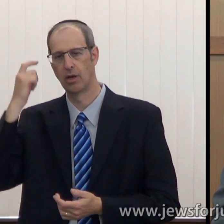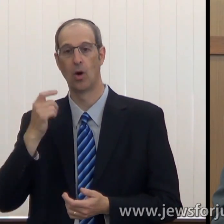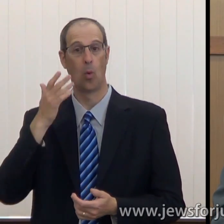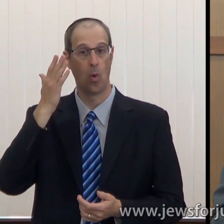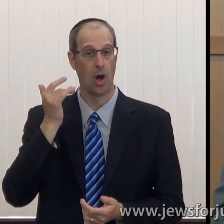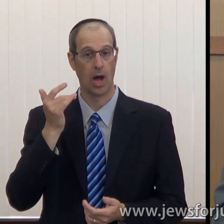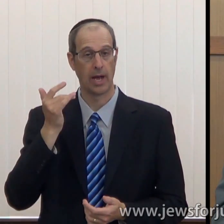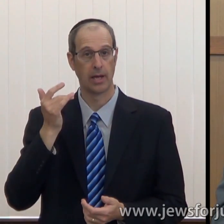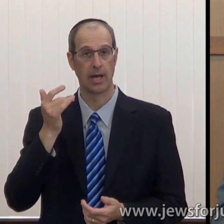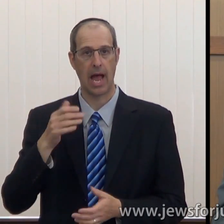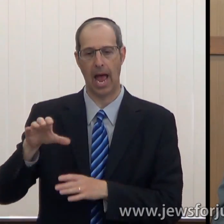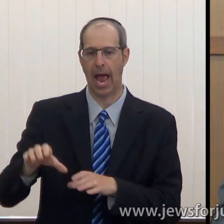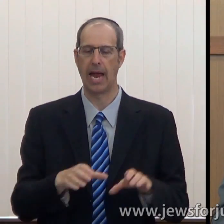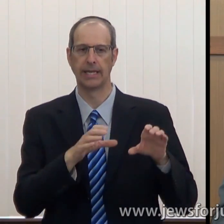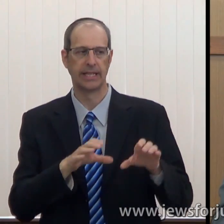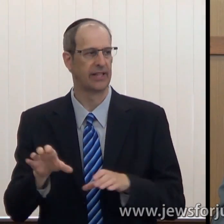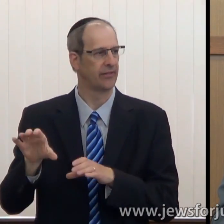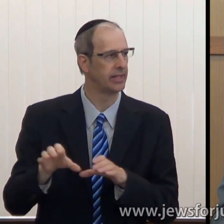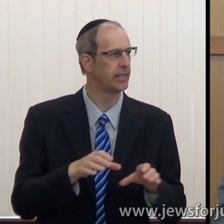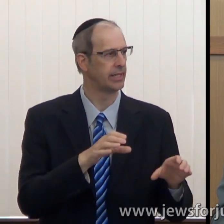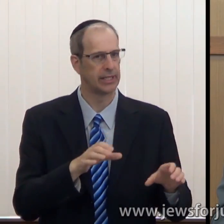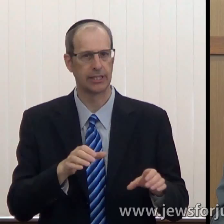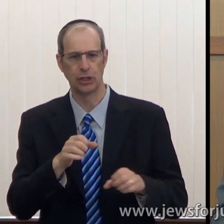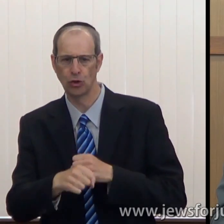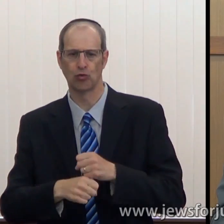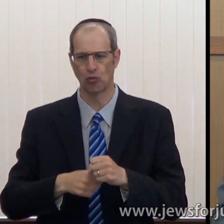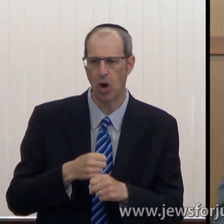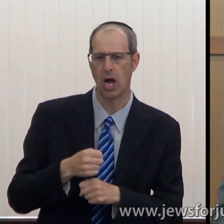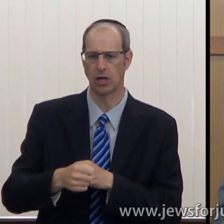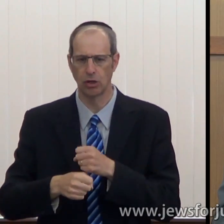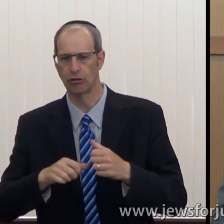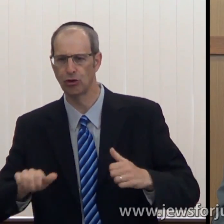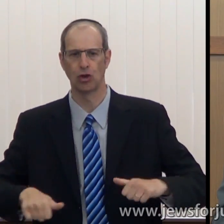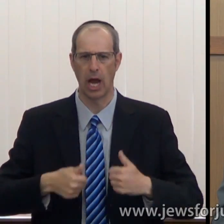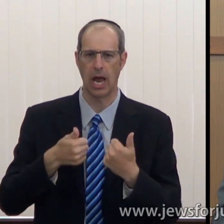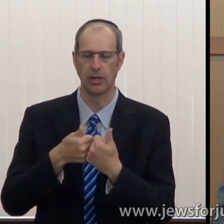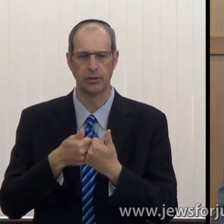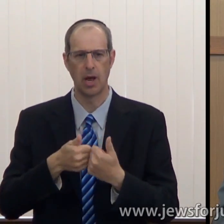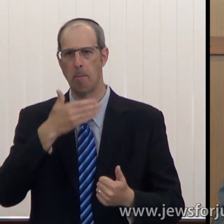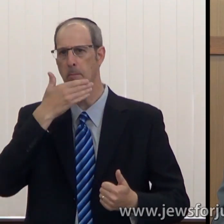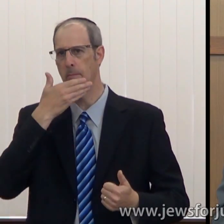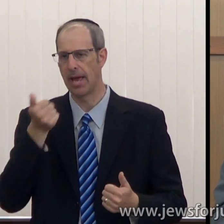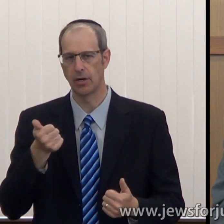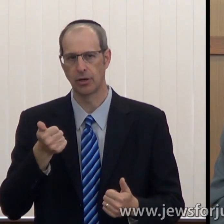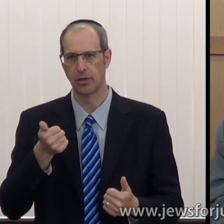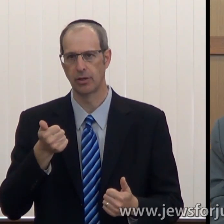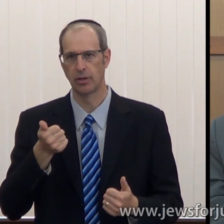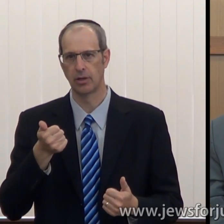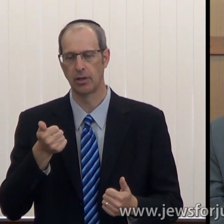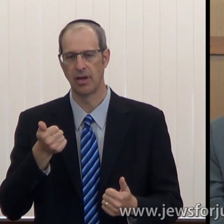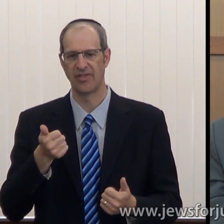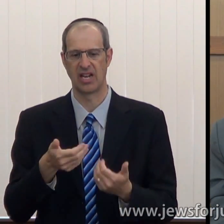activity, and as long as there is struggle, it's better than the